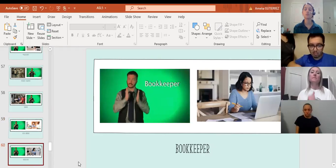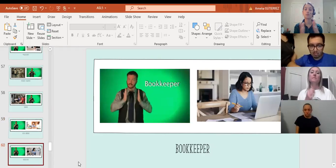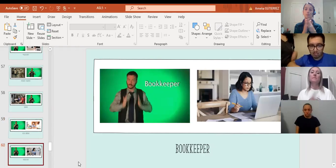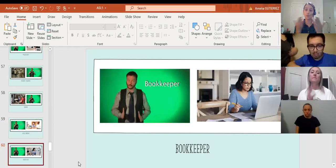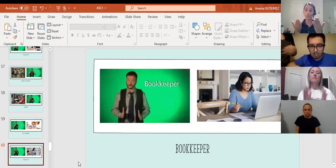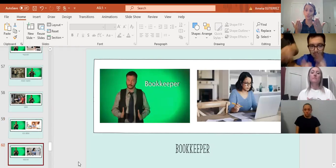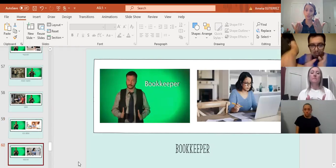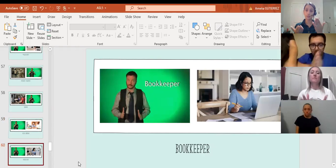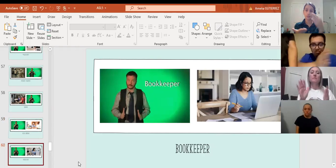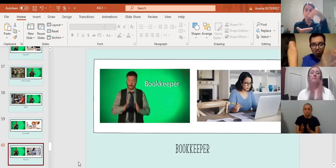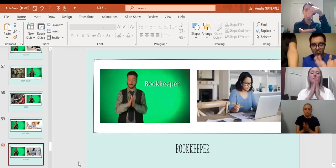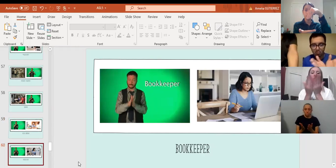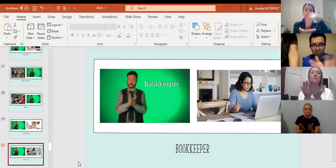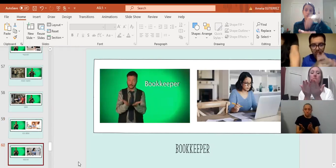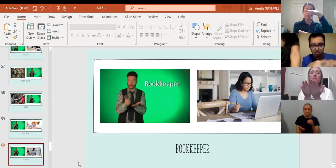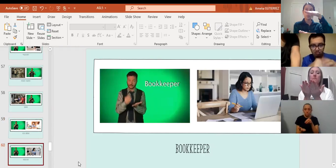Bookkeeper, so we're book,